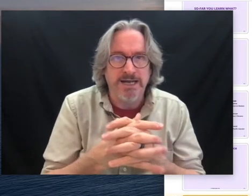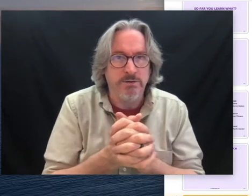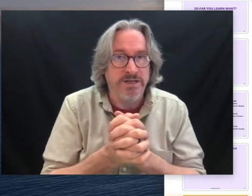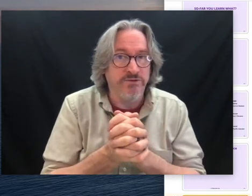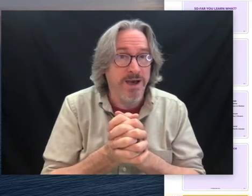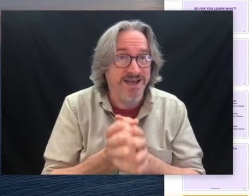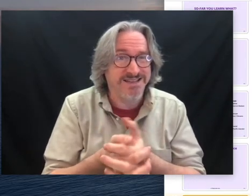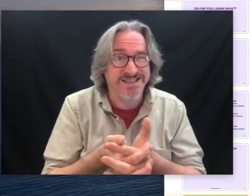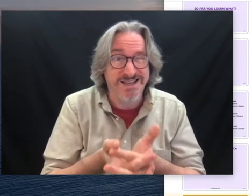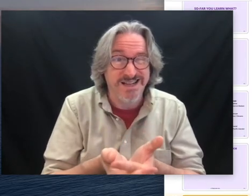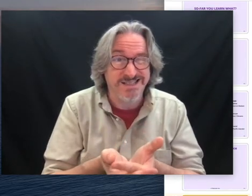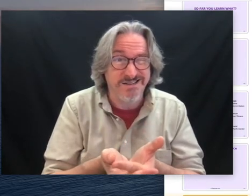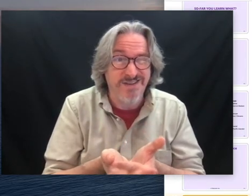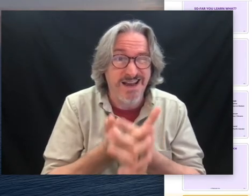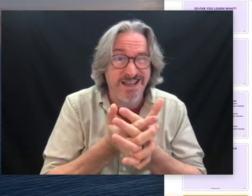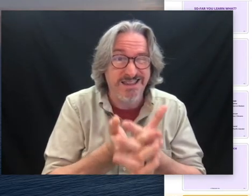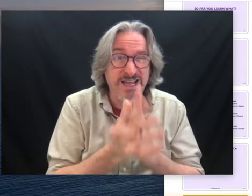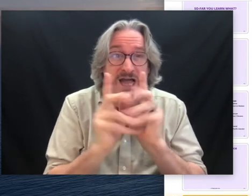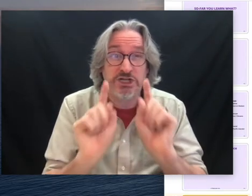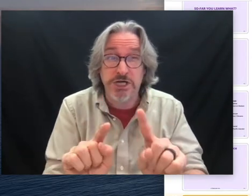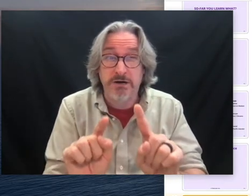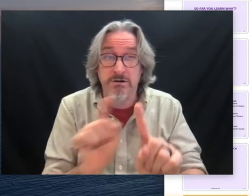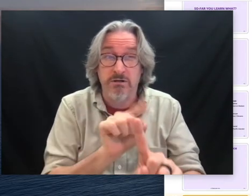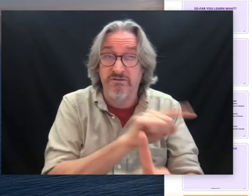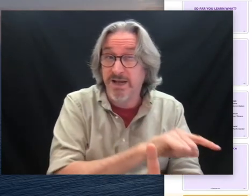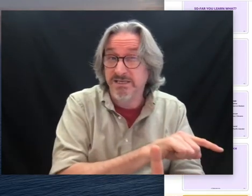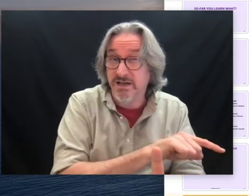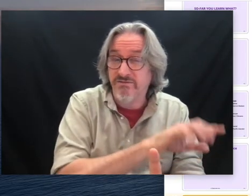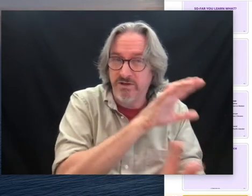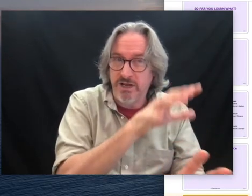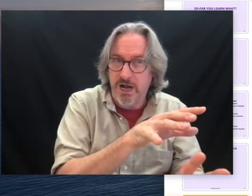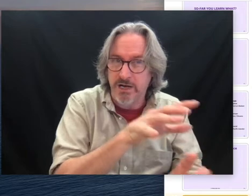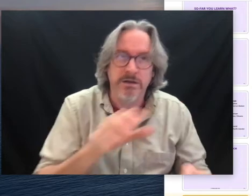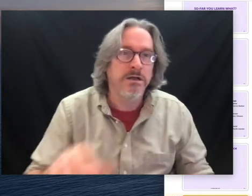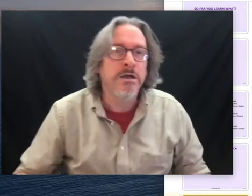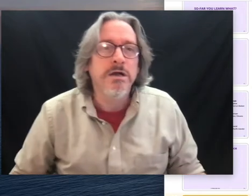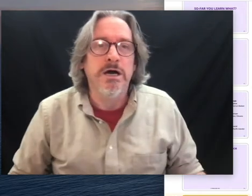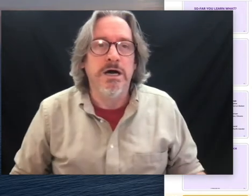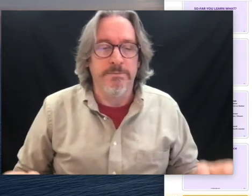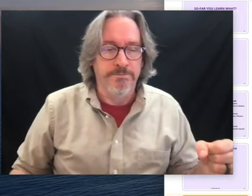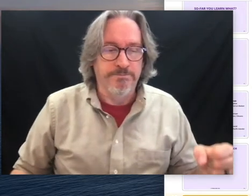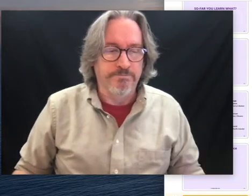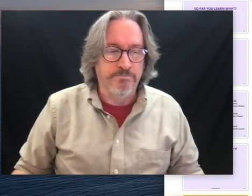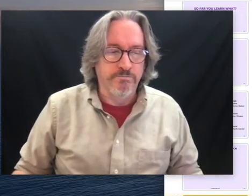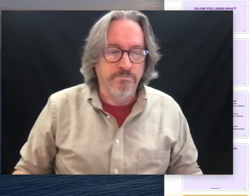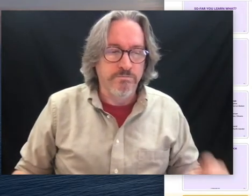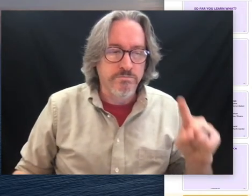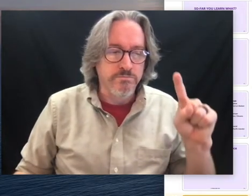I don't believe you have access to that stuff. And I think I shared all of my stuff on um,